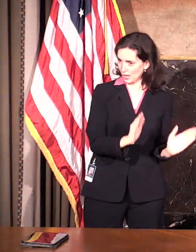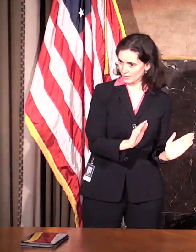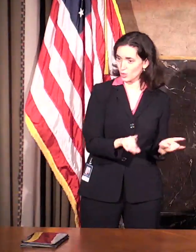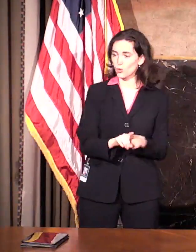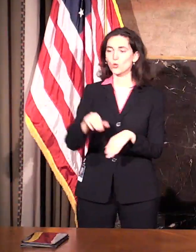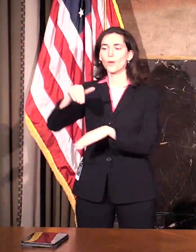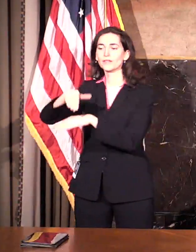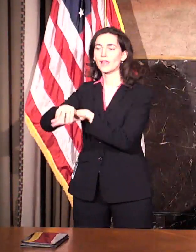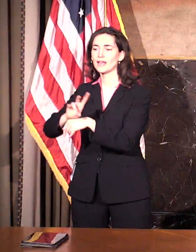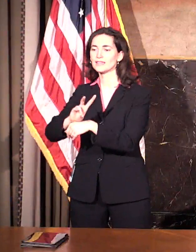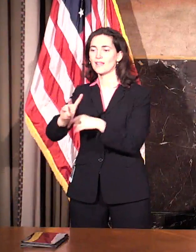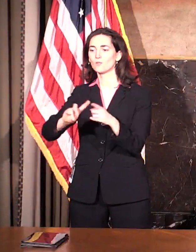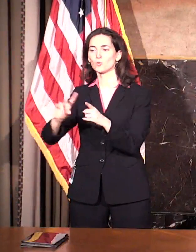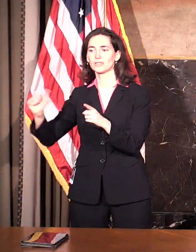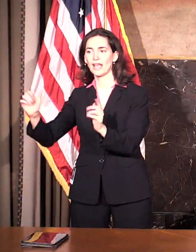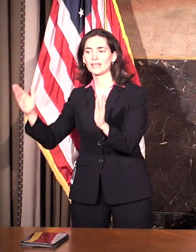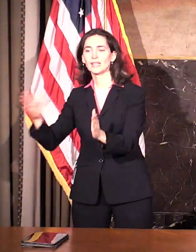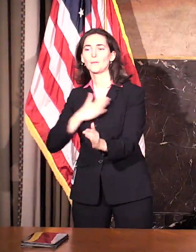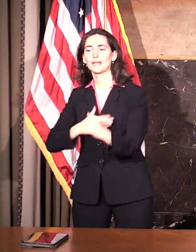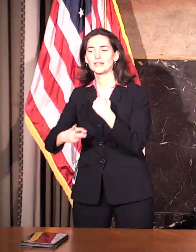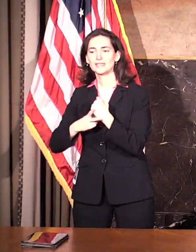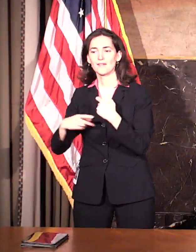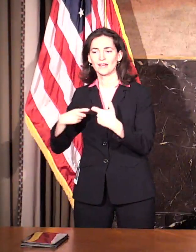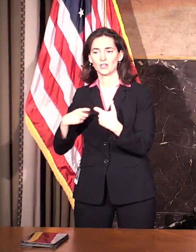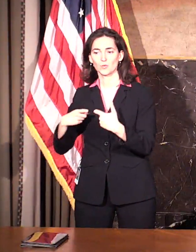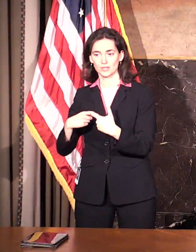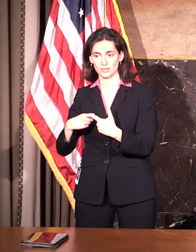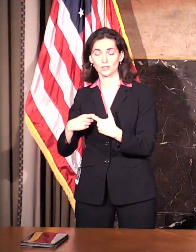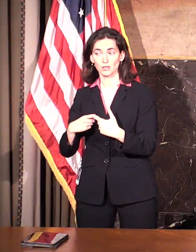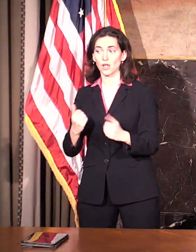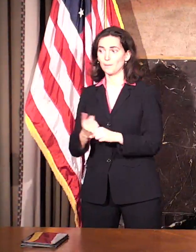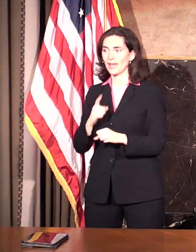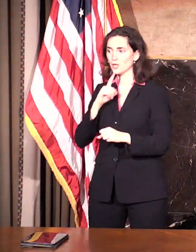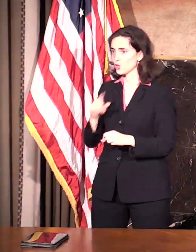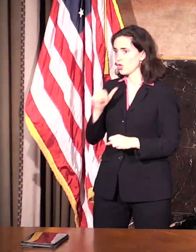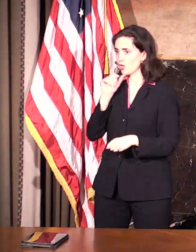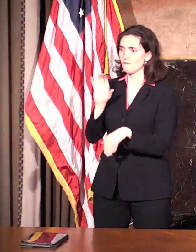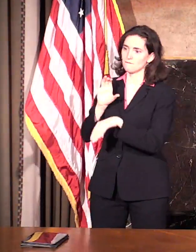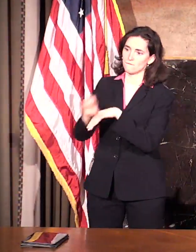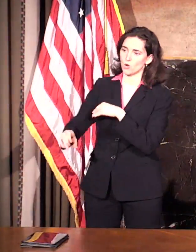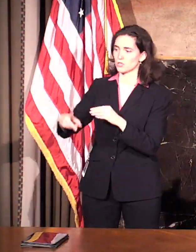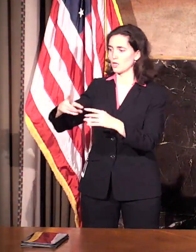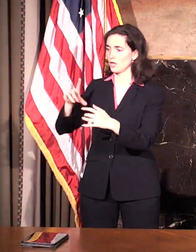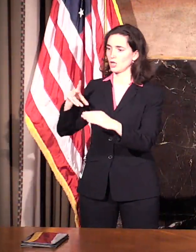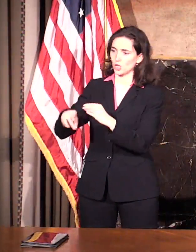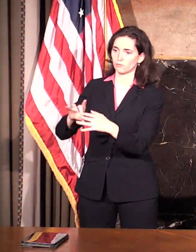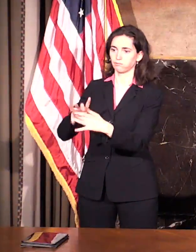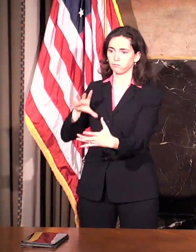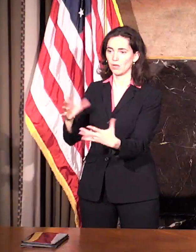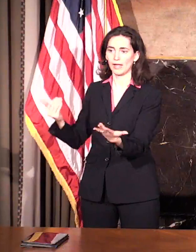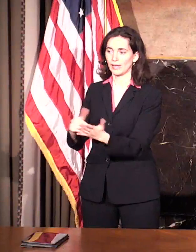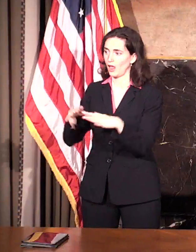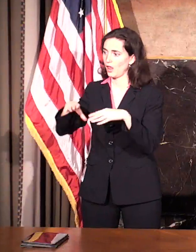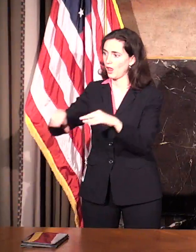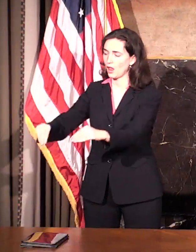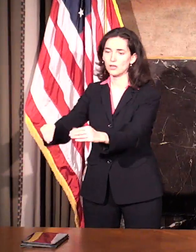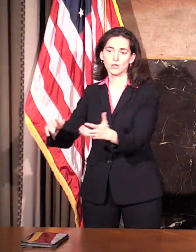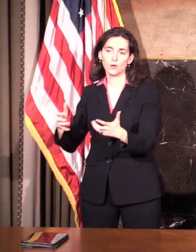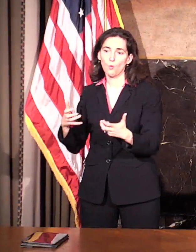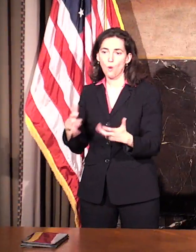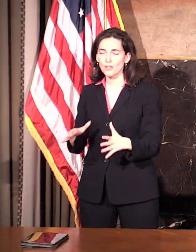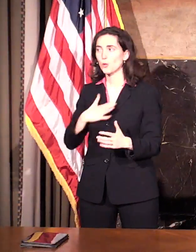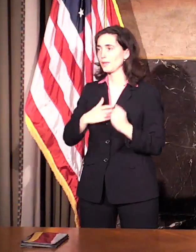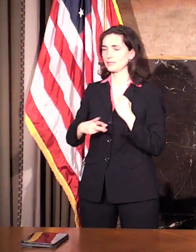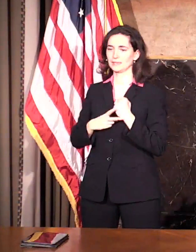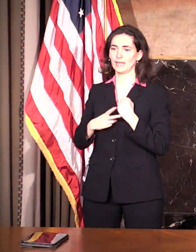the evening to minimize the likelihood that may happen again. So, and as you know, if you're following the news